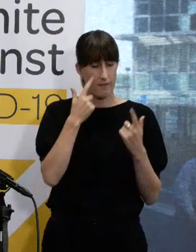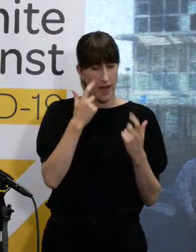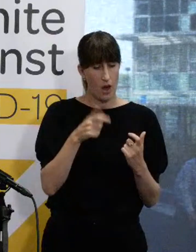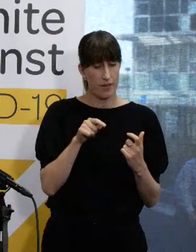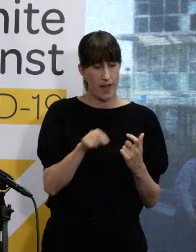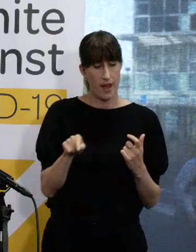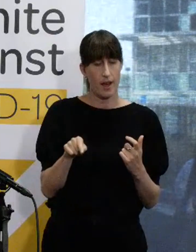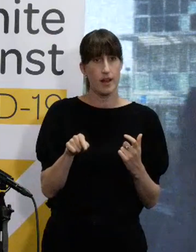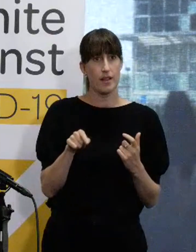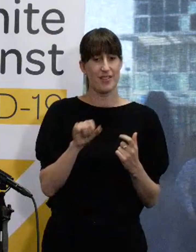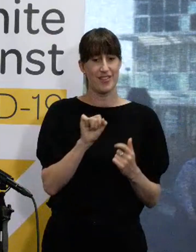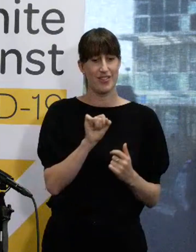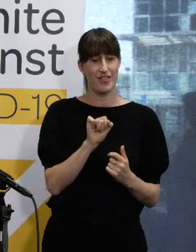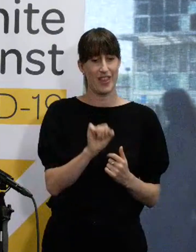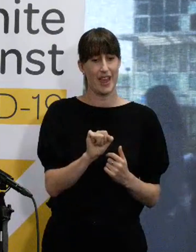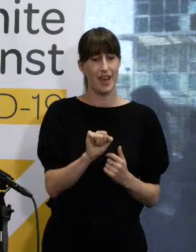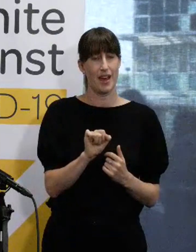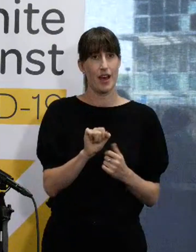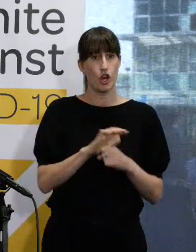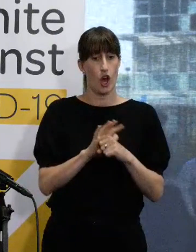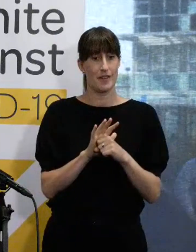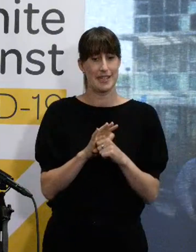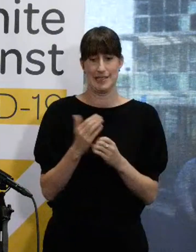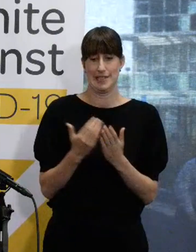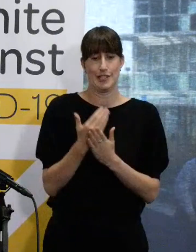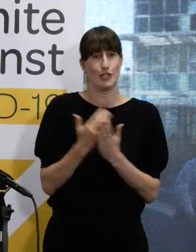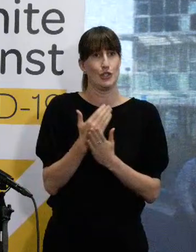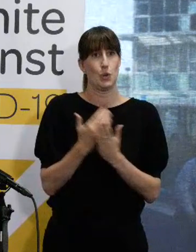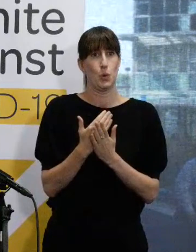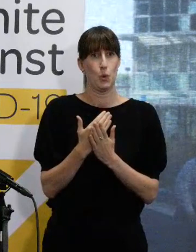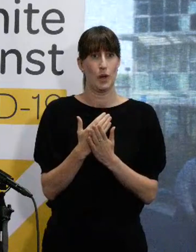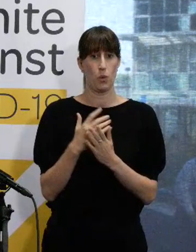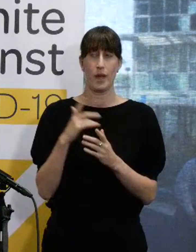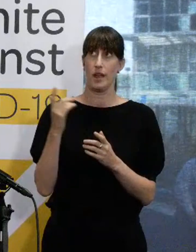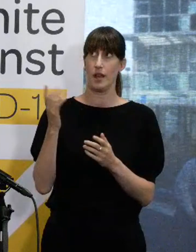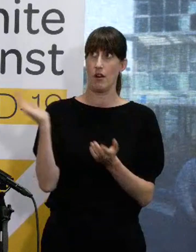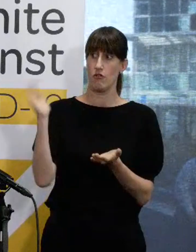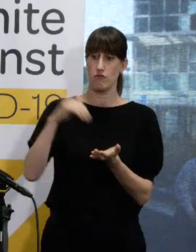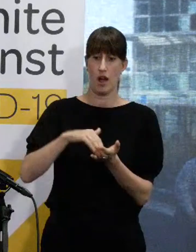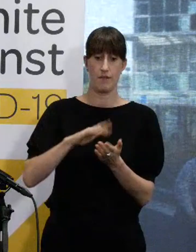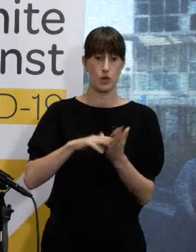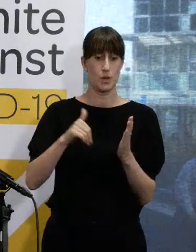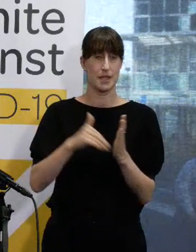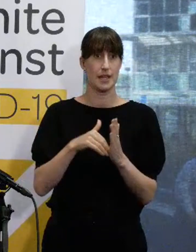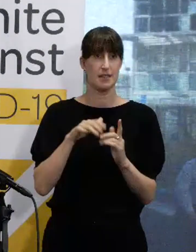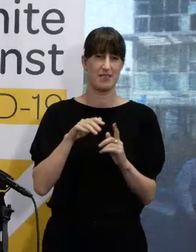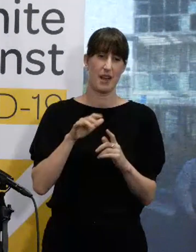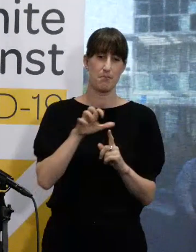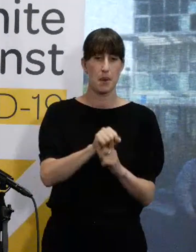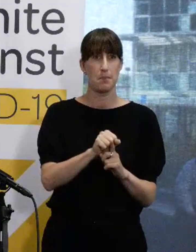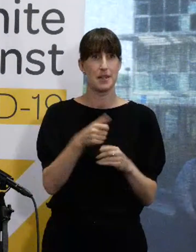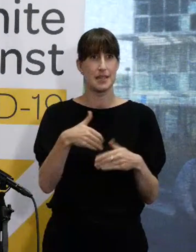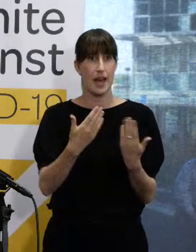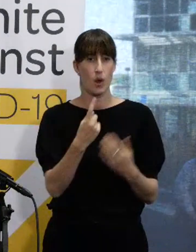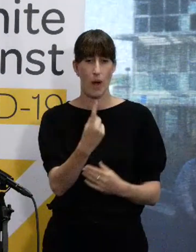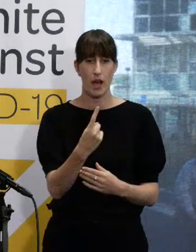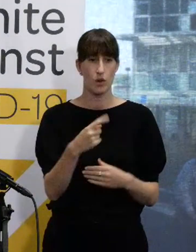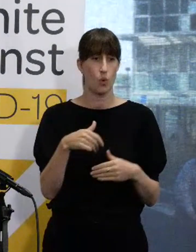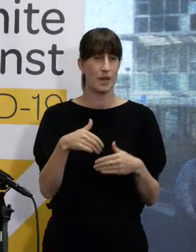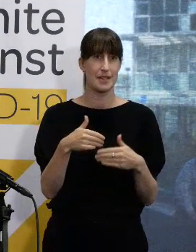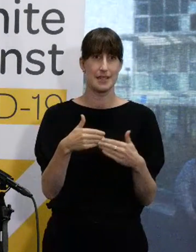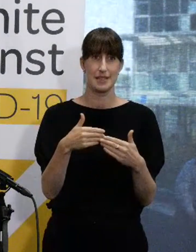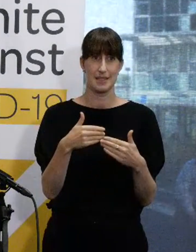infections being detected largely at day 0 or 1 on arrival here. And it supports the view that individuals are